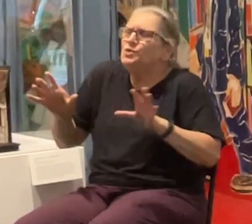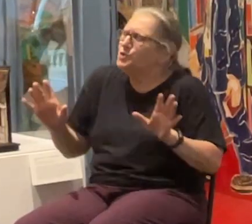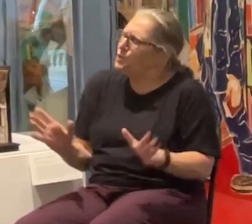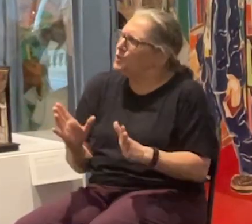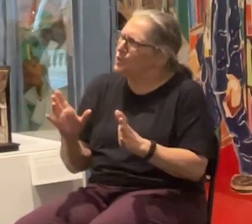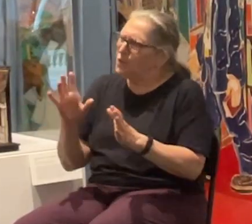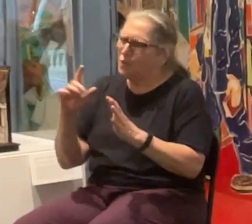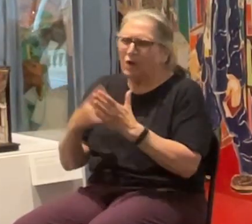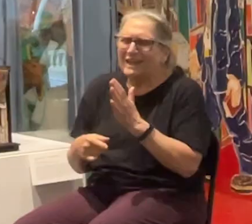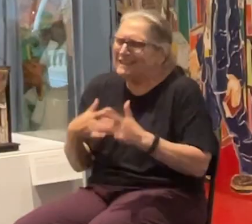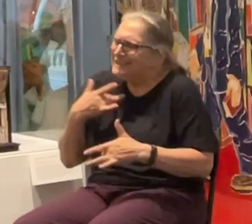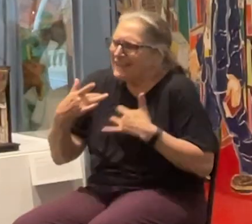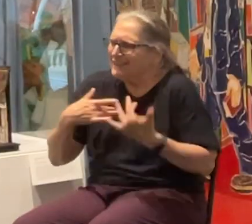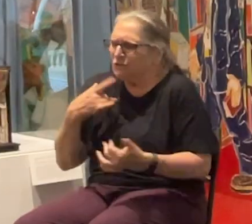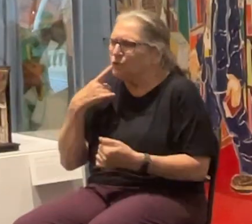to be as excited and passionate about it.